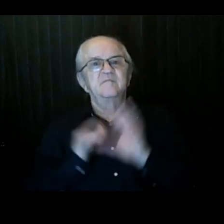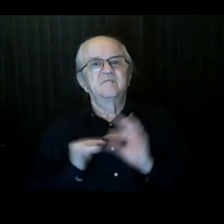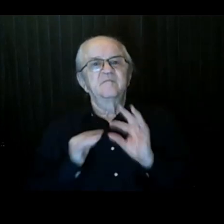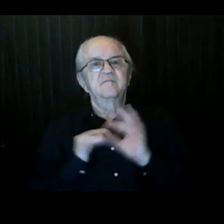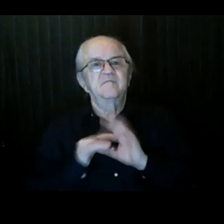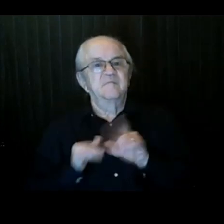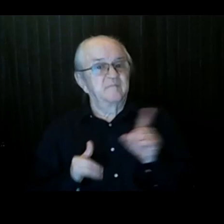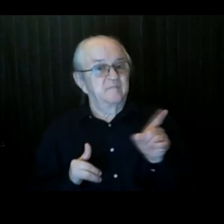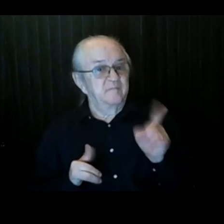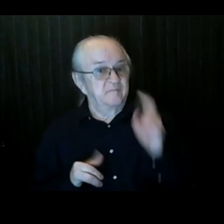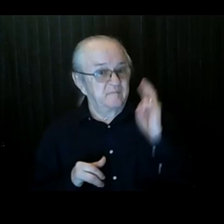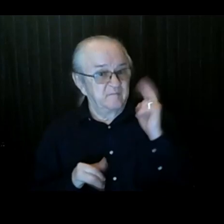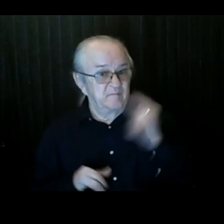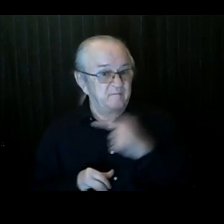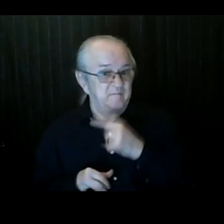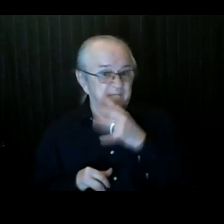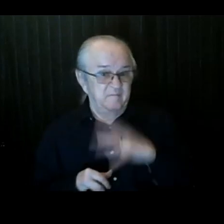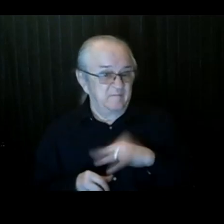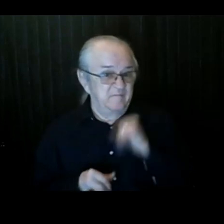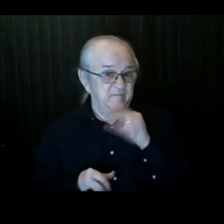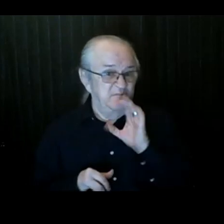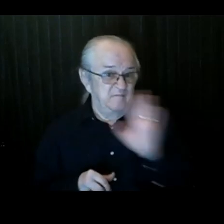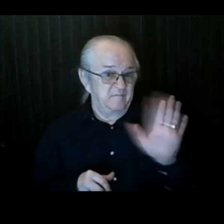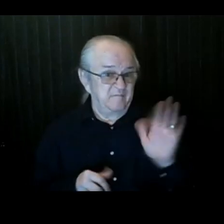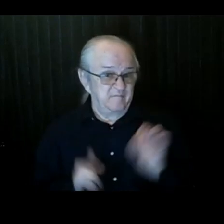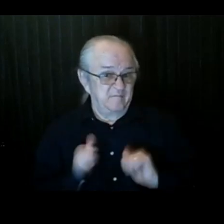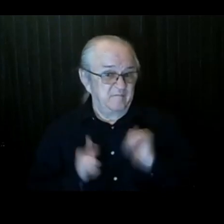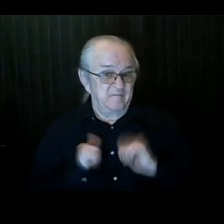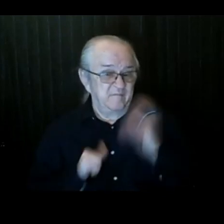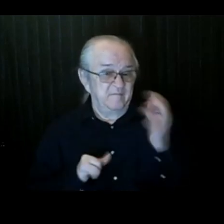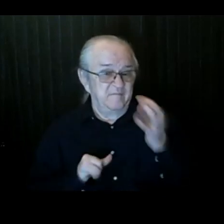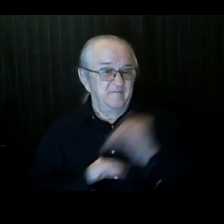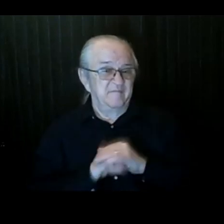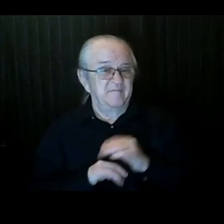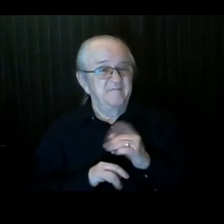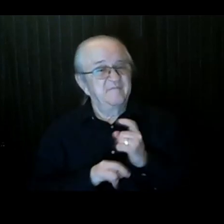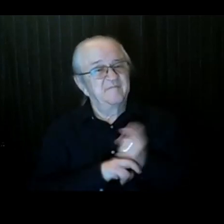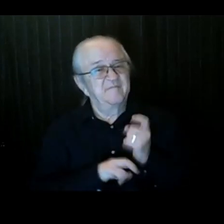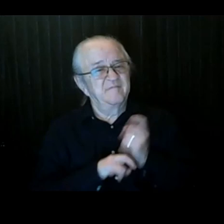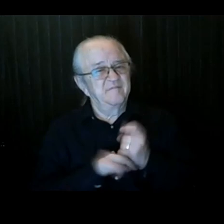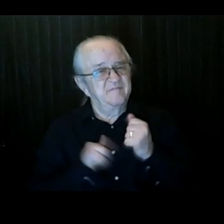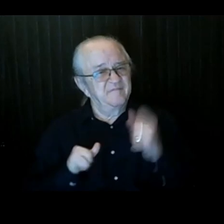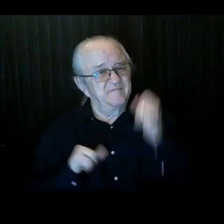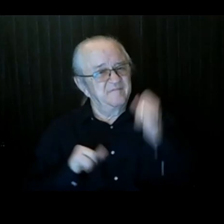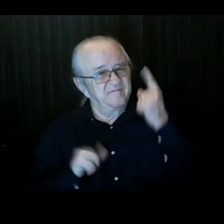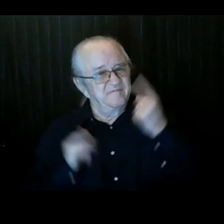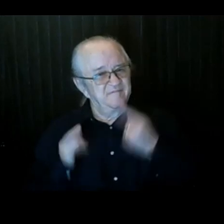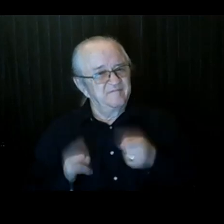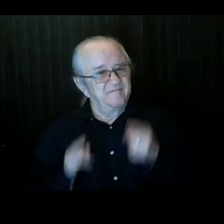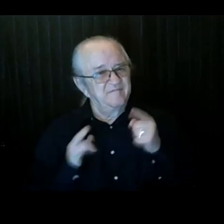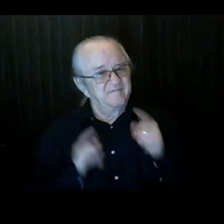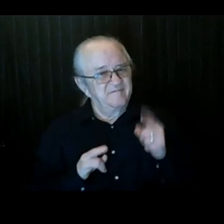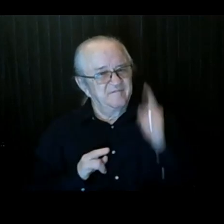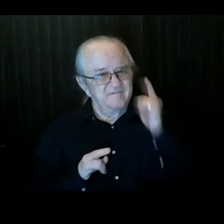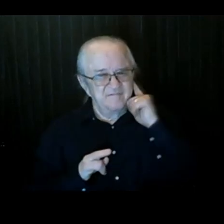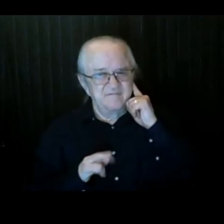"You realize that woman wasn't at your show Friday night." And I was trying to understand what was happening because I had heard everything the